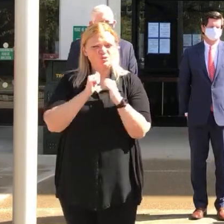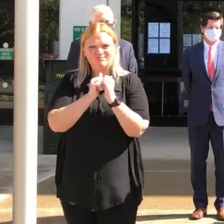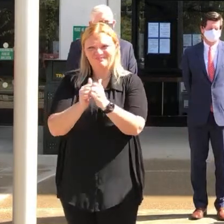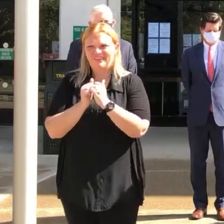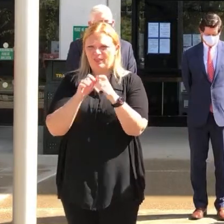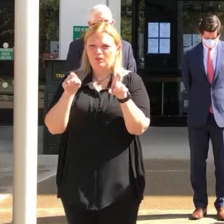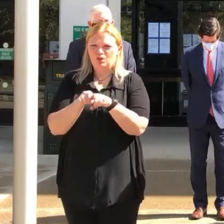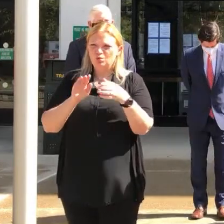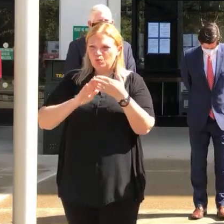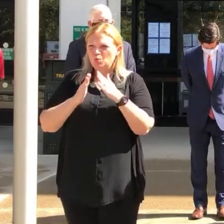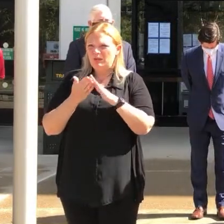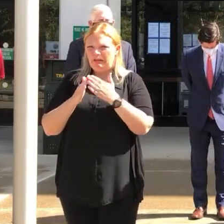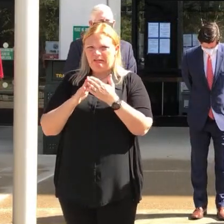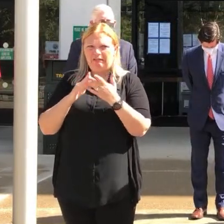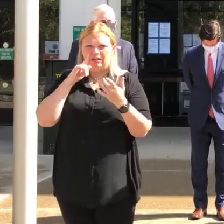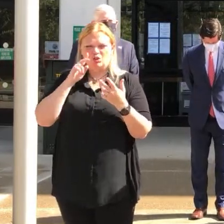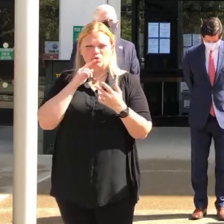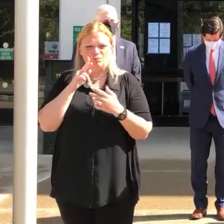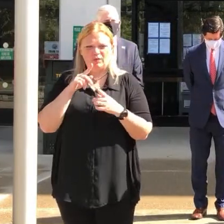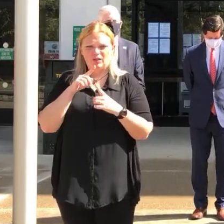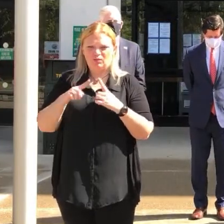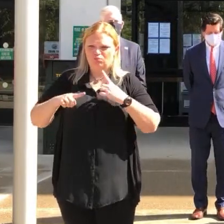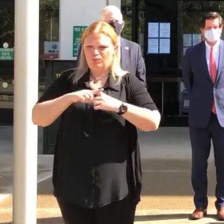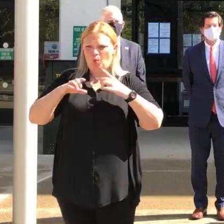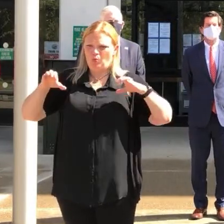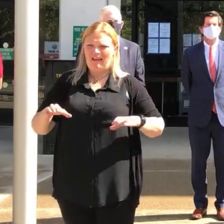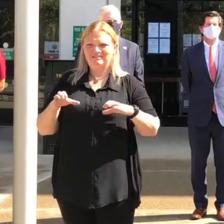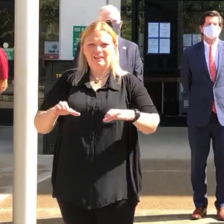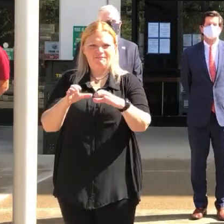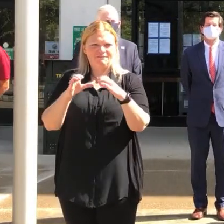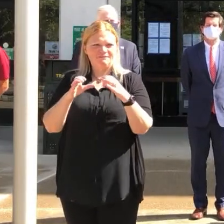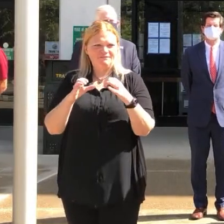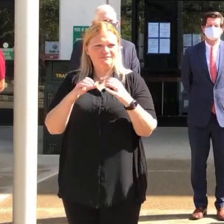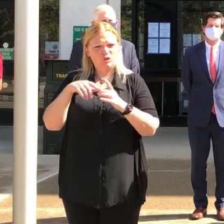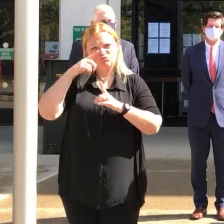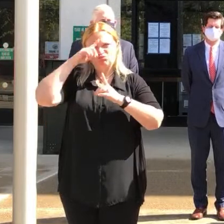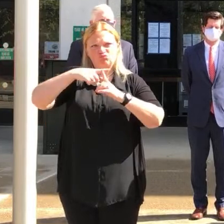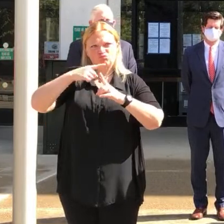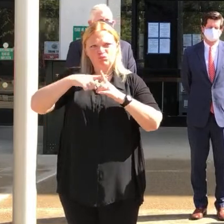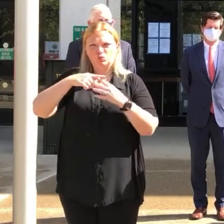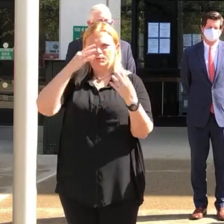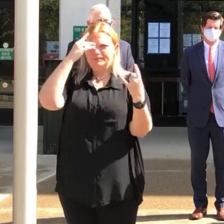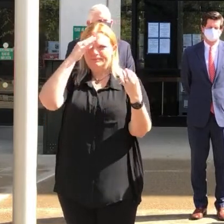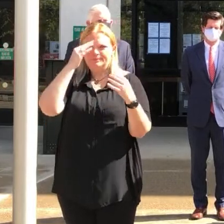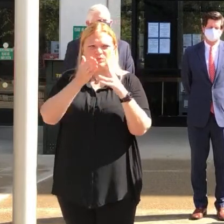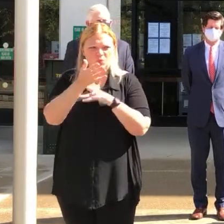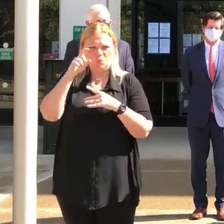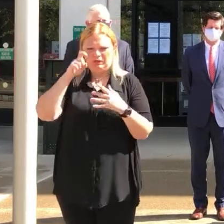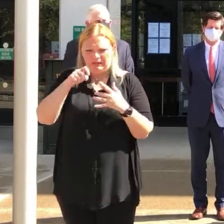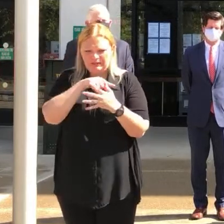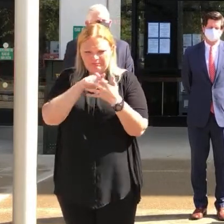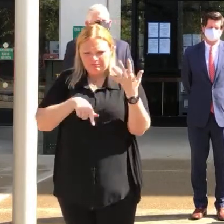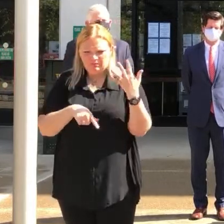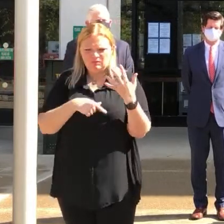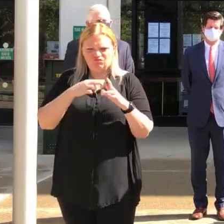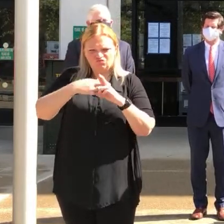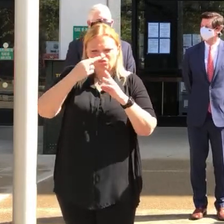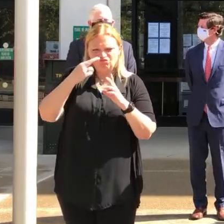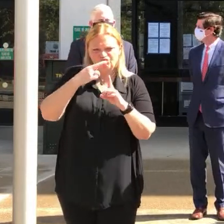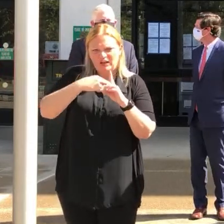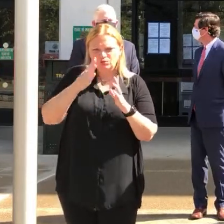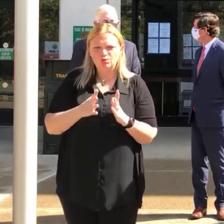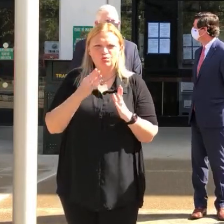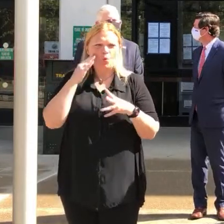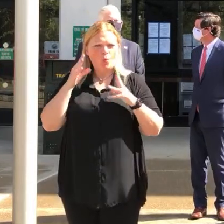a community to be proactive, to think through the needs of renters and homeowners in